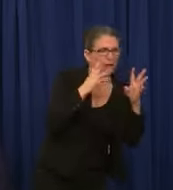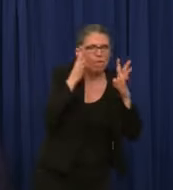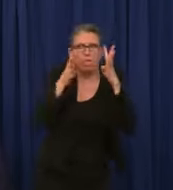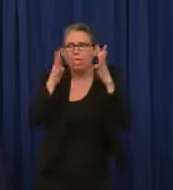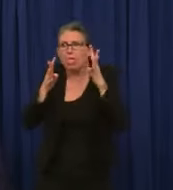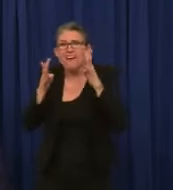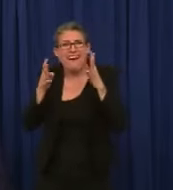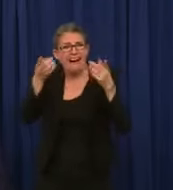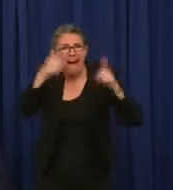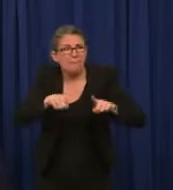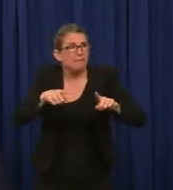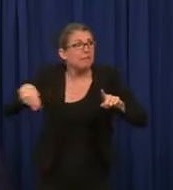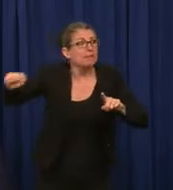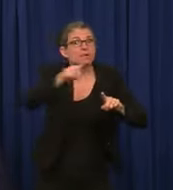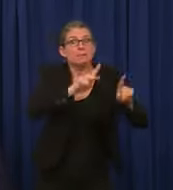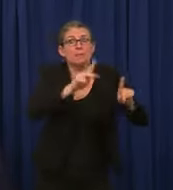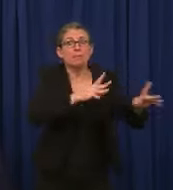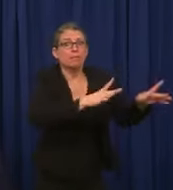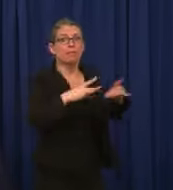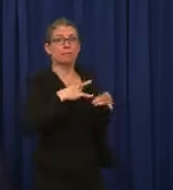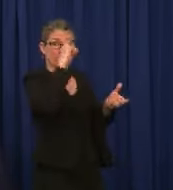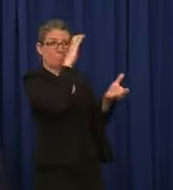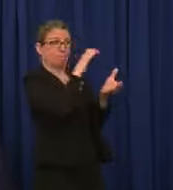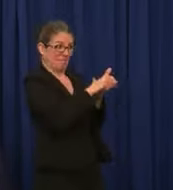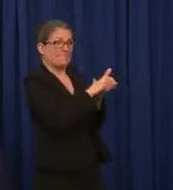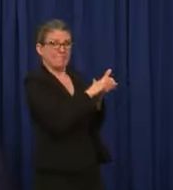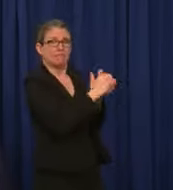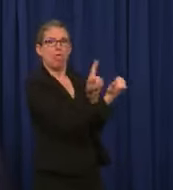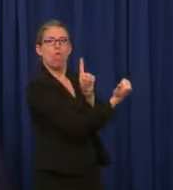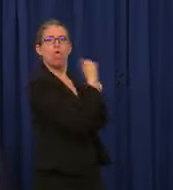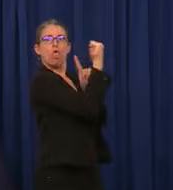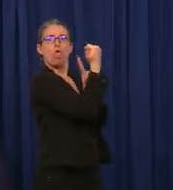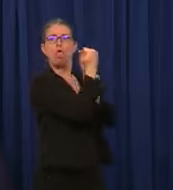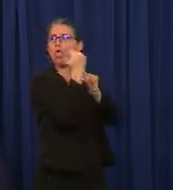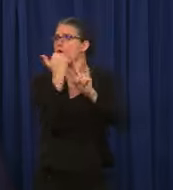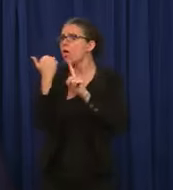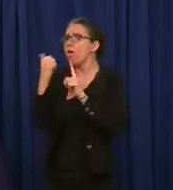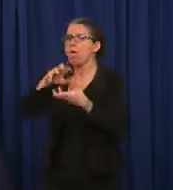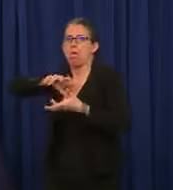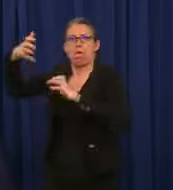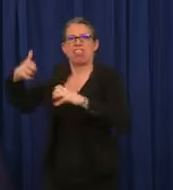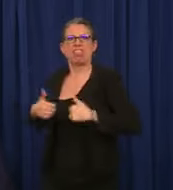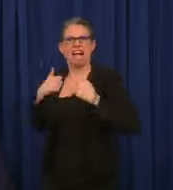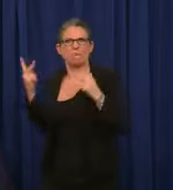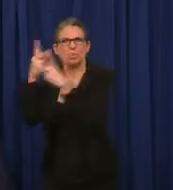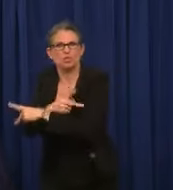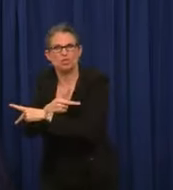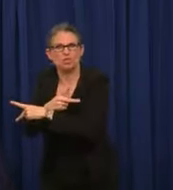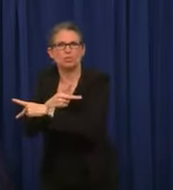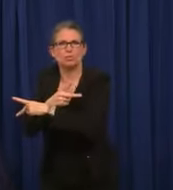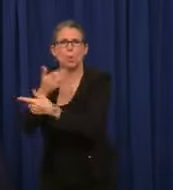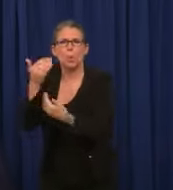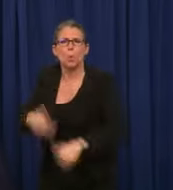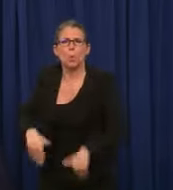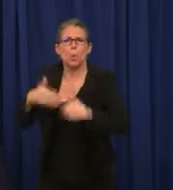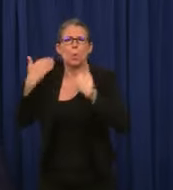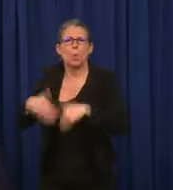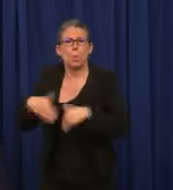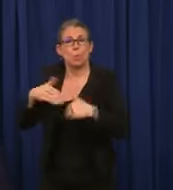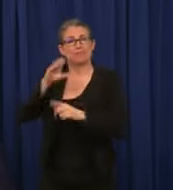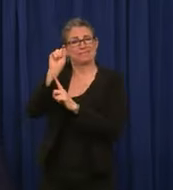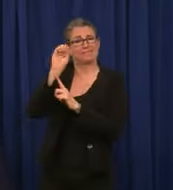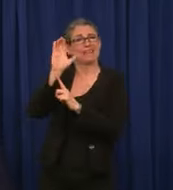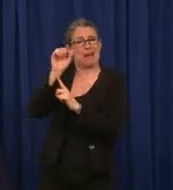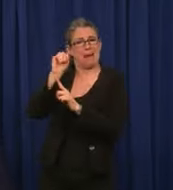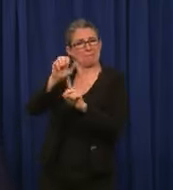any time of emergency or crisis. And I, of course, urge everyone to be cautious for offers